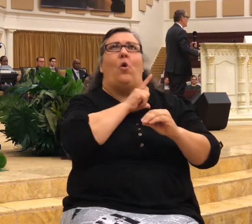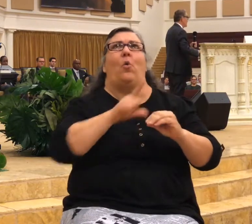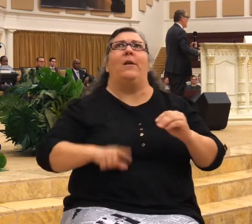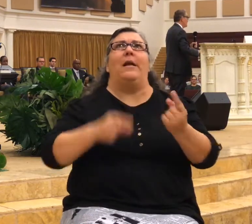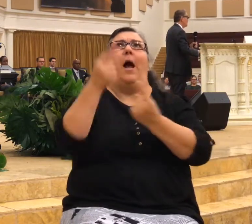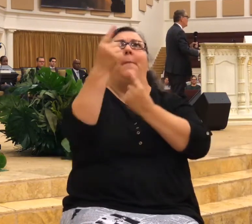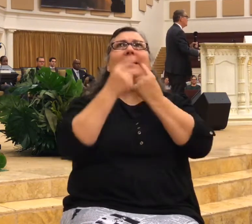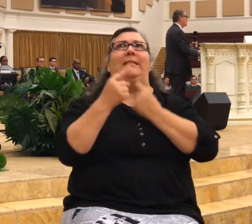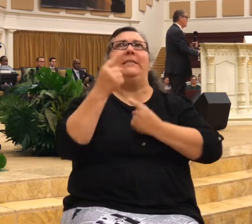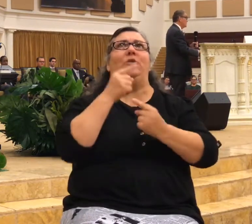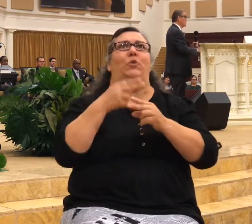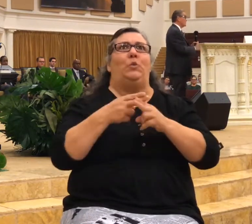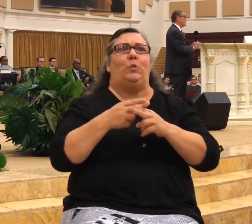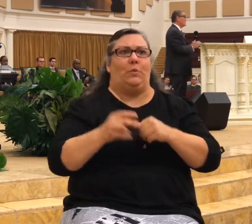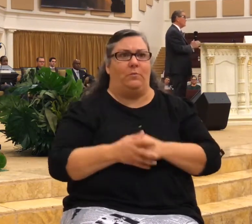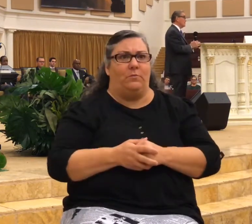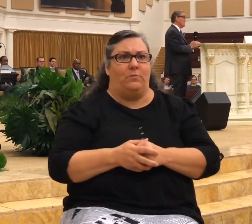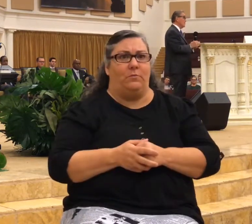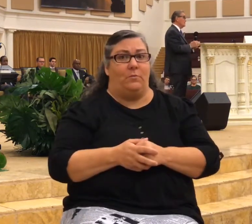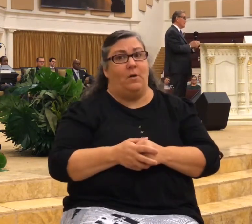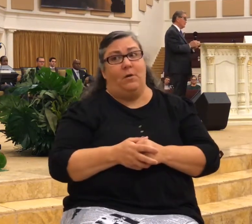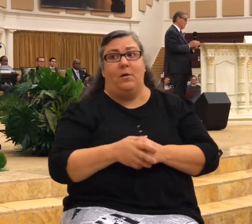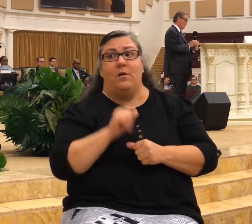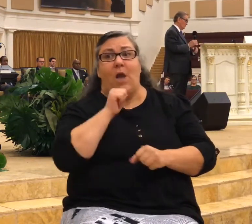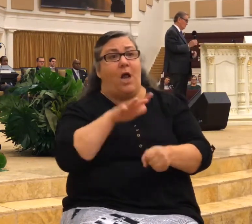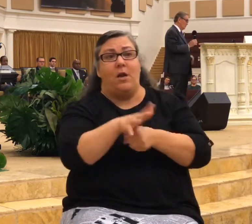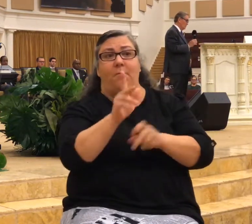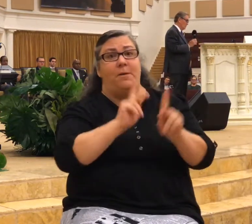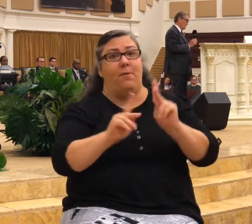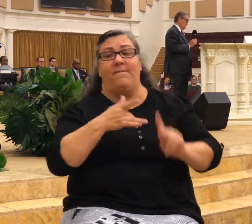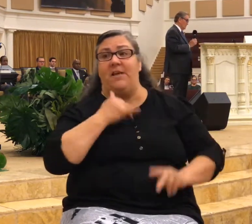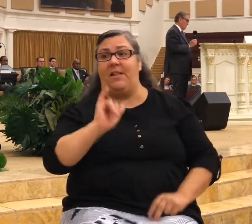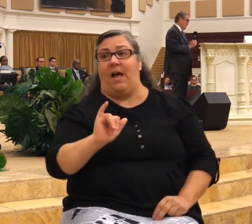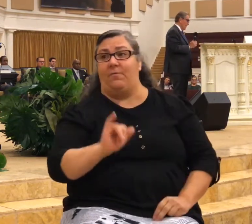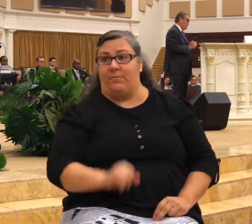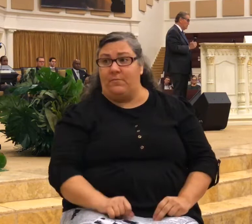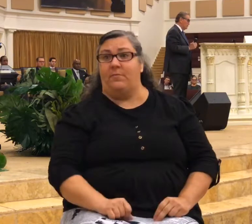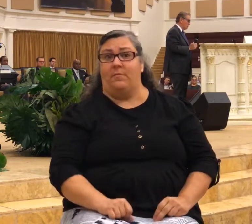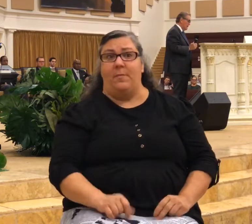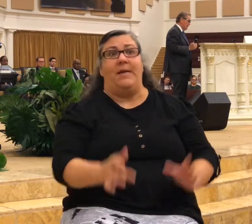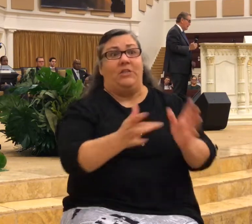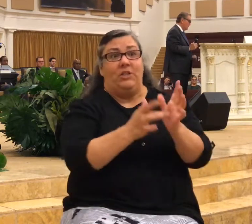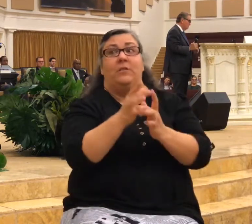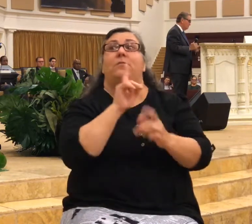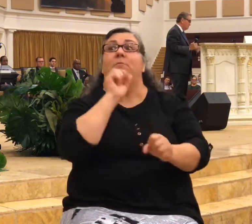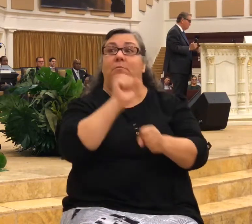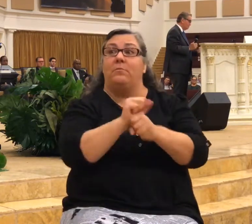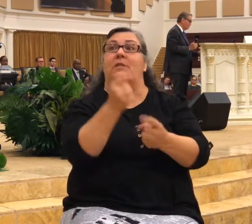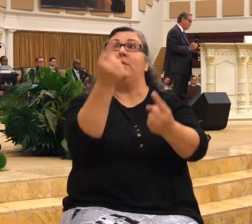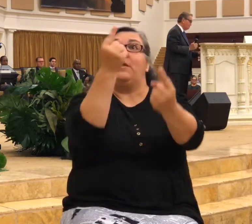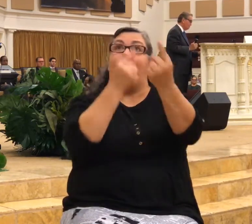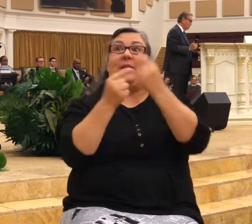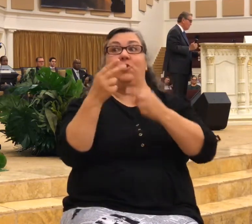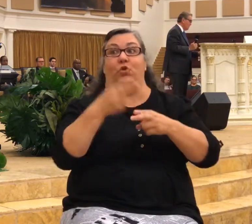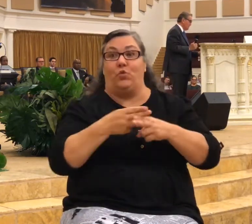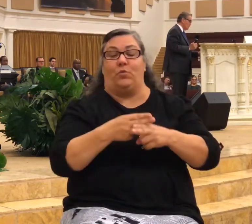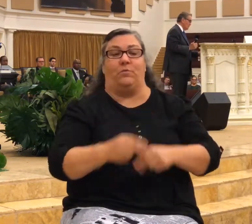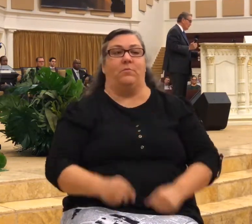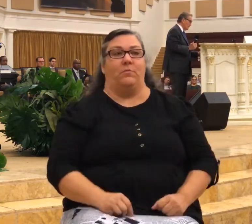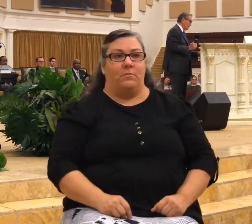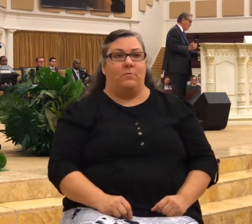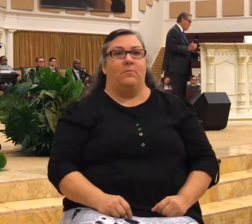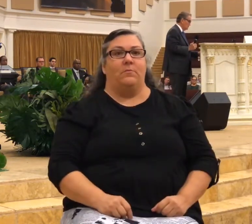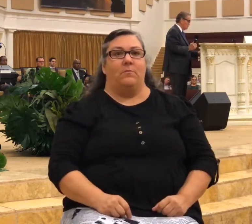I'm convinced of that. Jesus is coming soon. And as I was reading